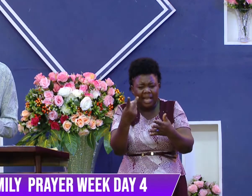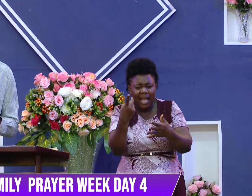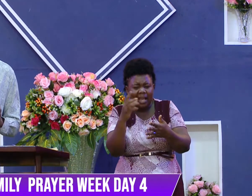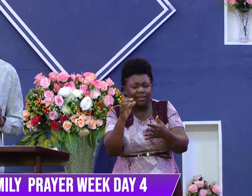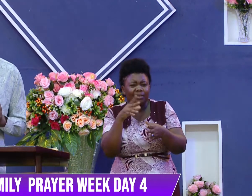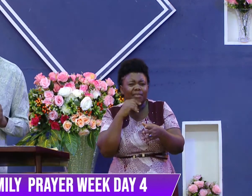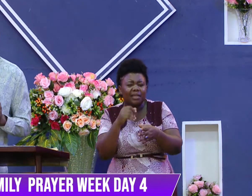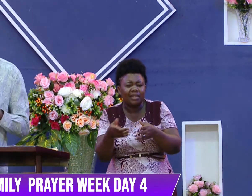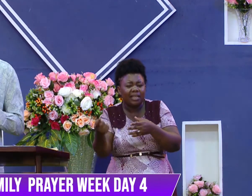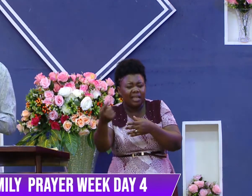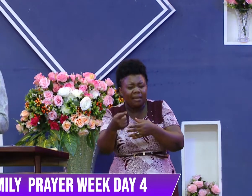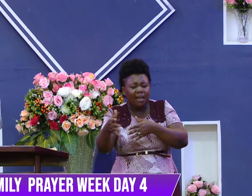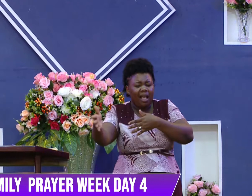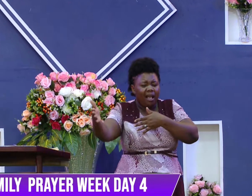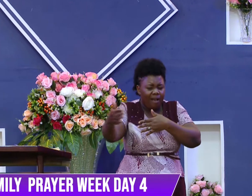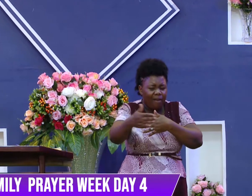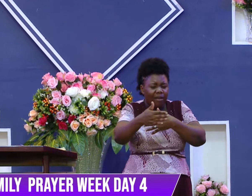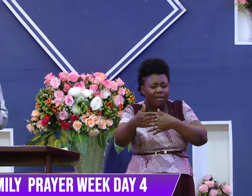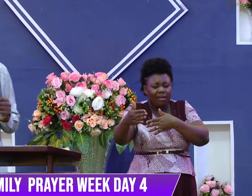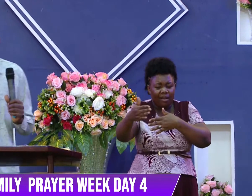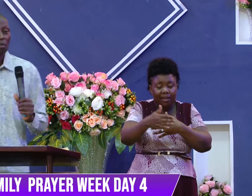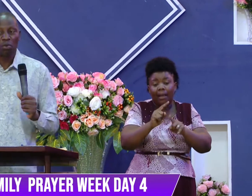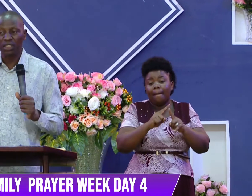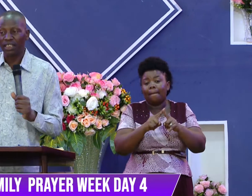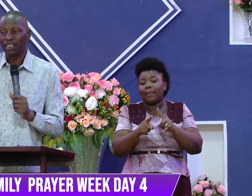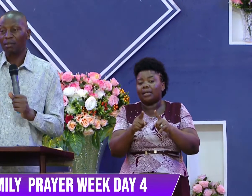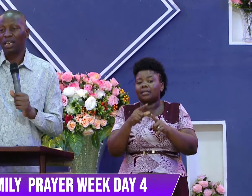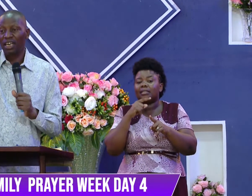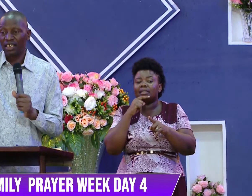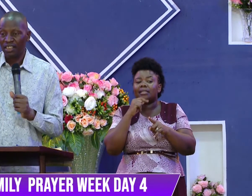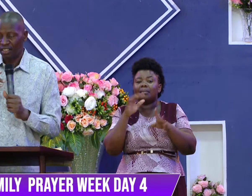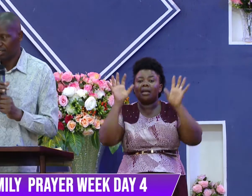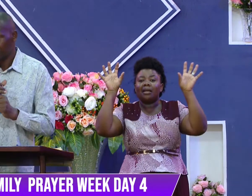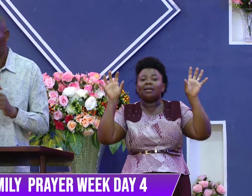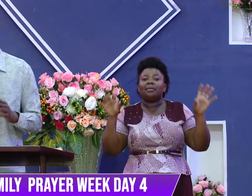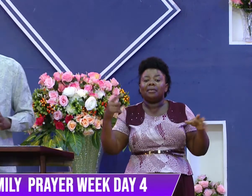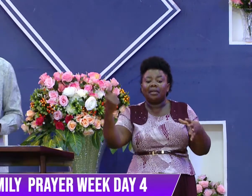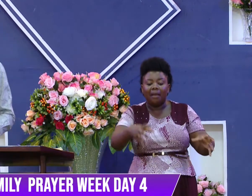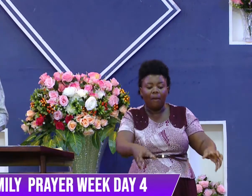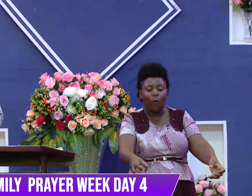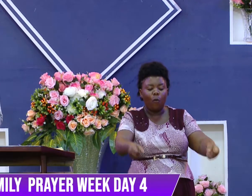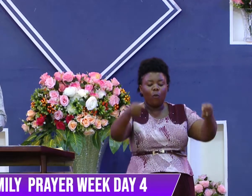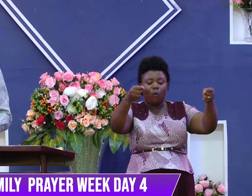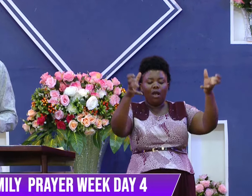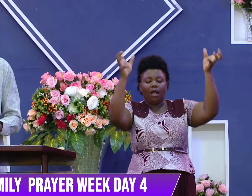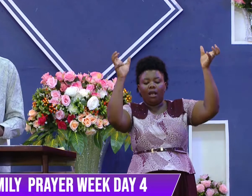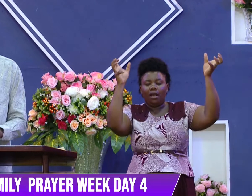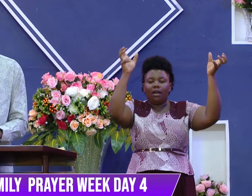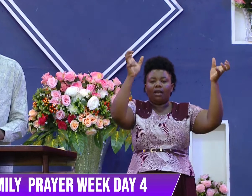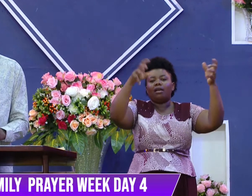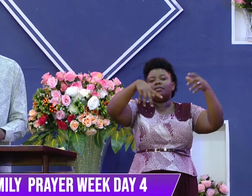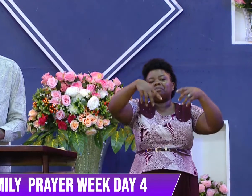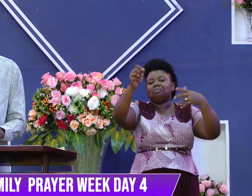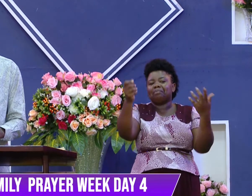100 men had to make noise to motivate themselves to push it. But when Samson came, he just uprooted it and